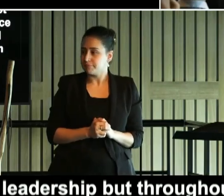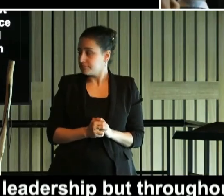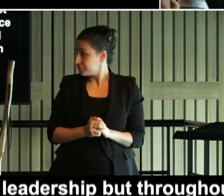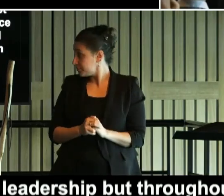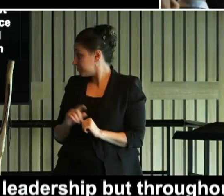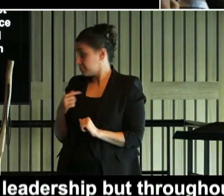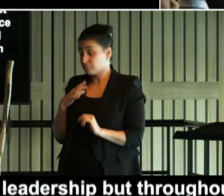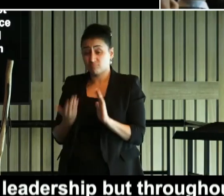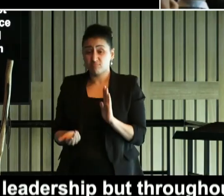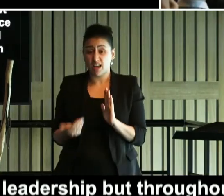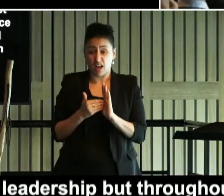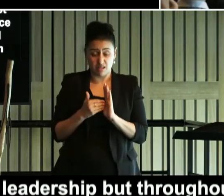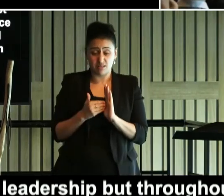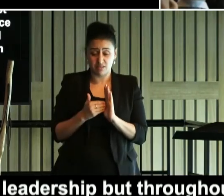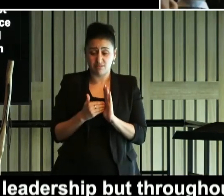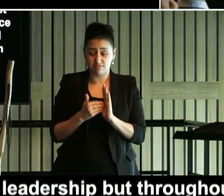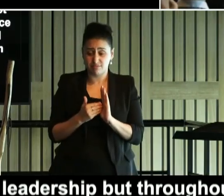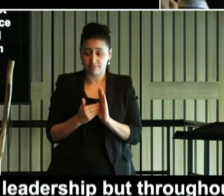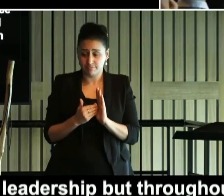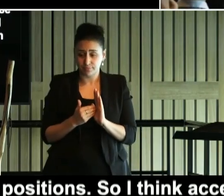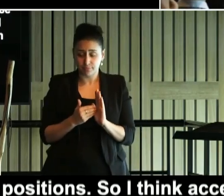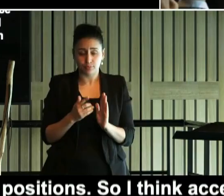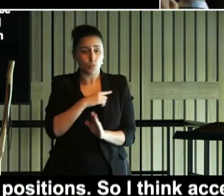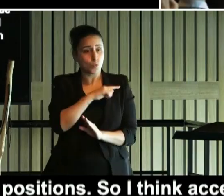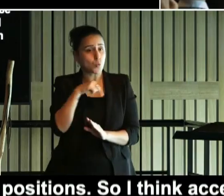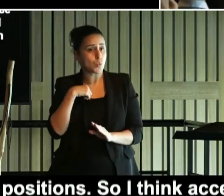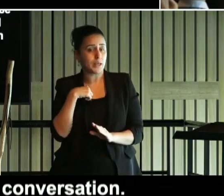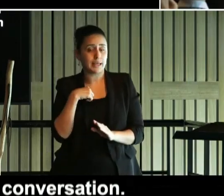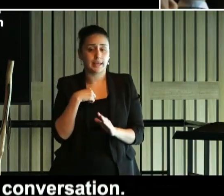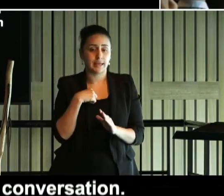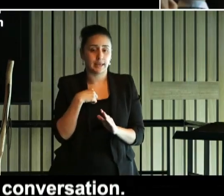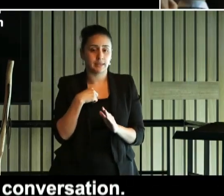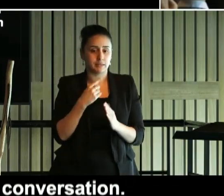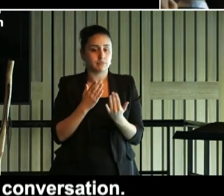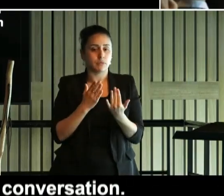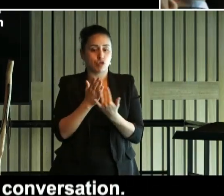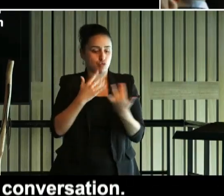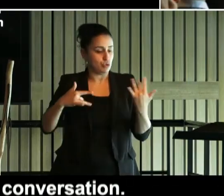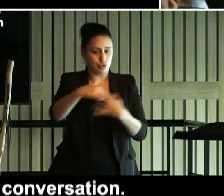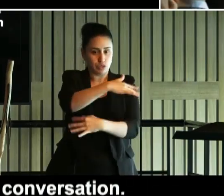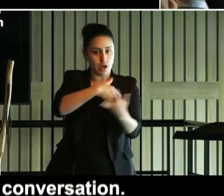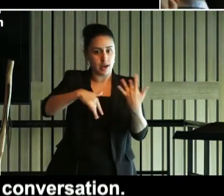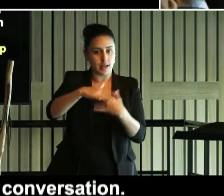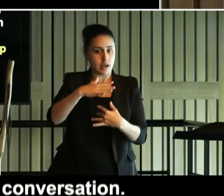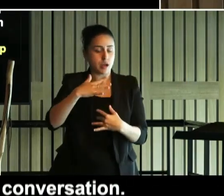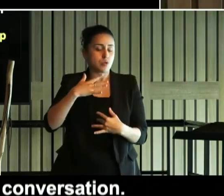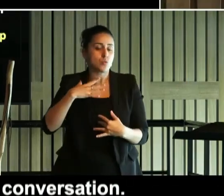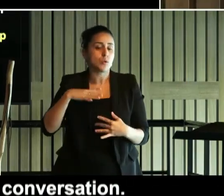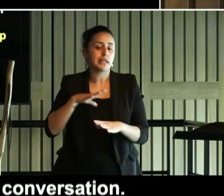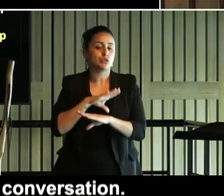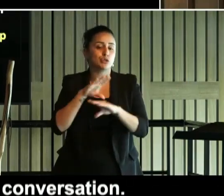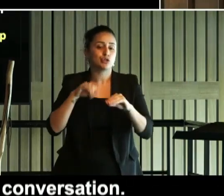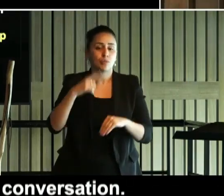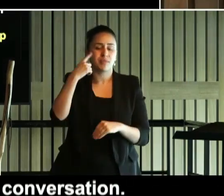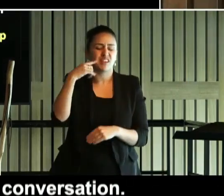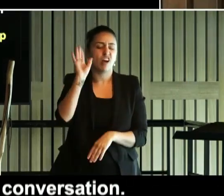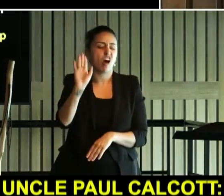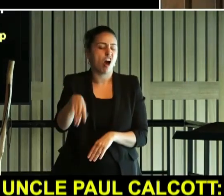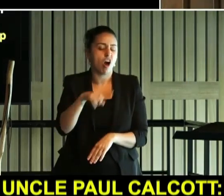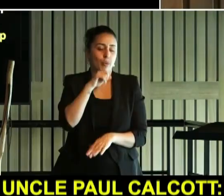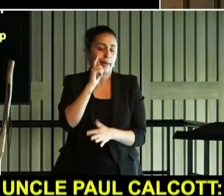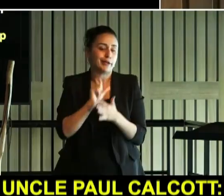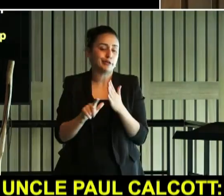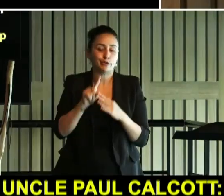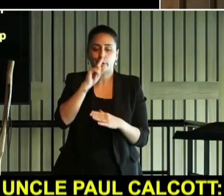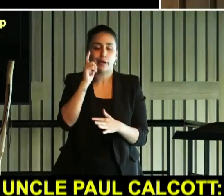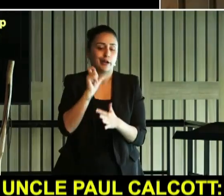Can I add too? I think we have to stop culturally and socially, we have to stop underestimating people with disabilities and what they